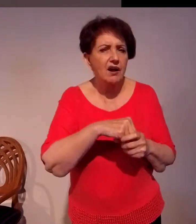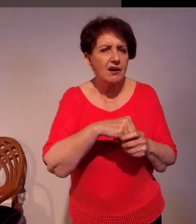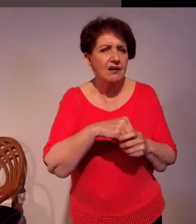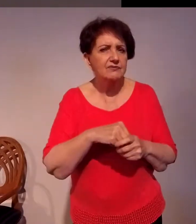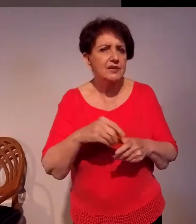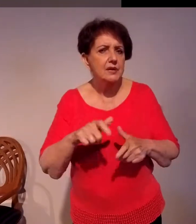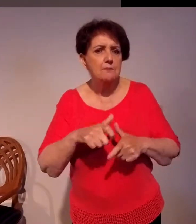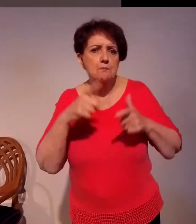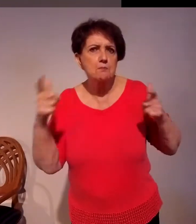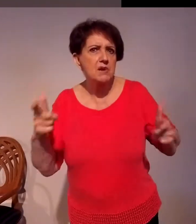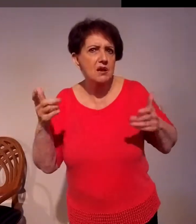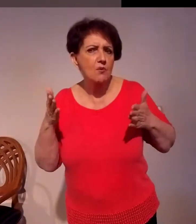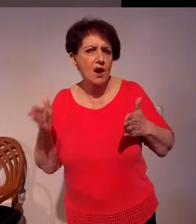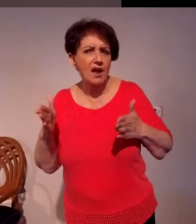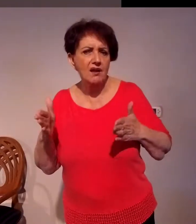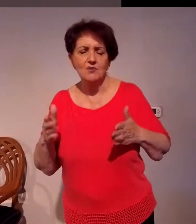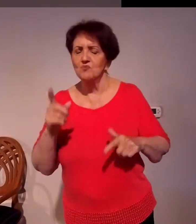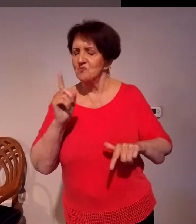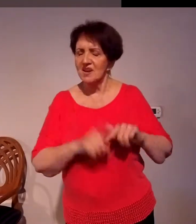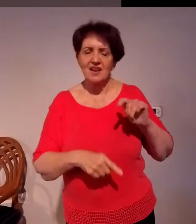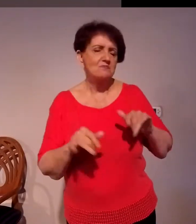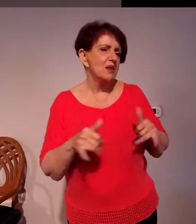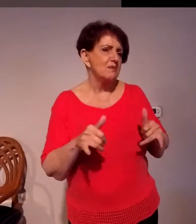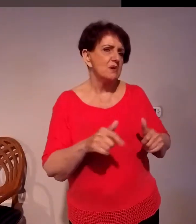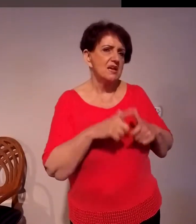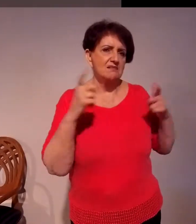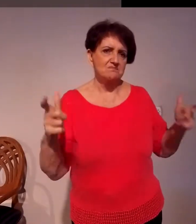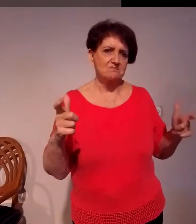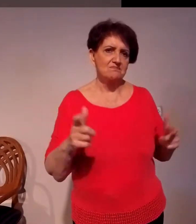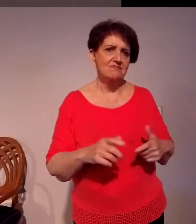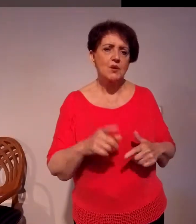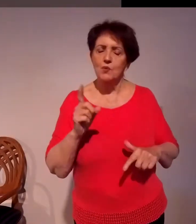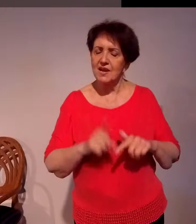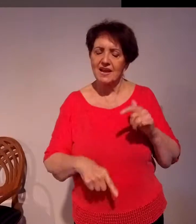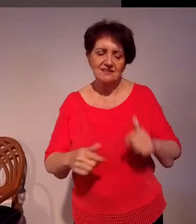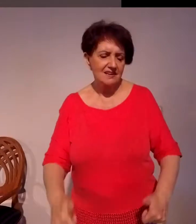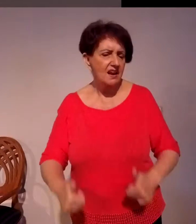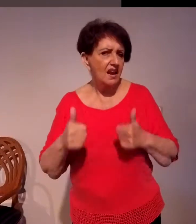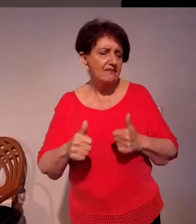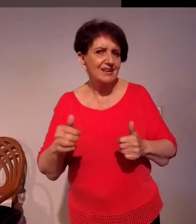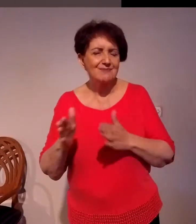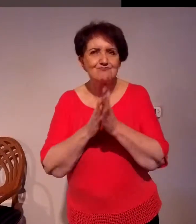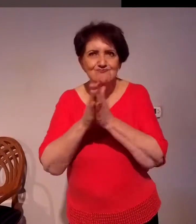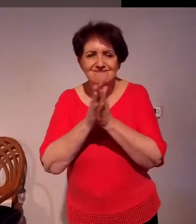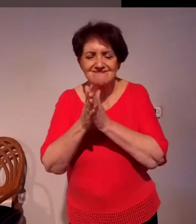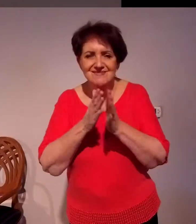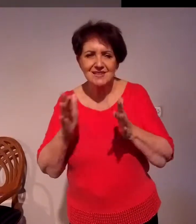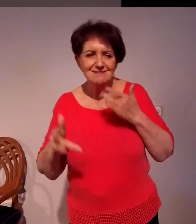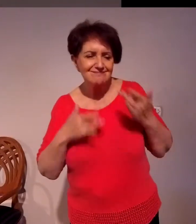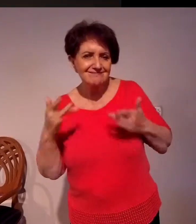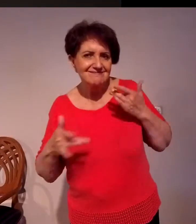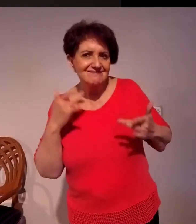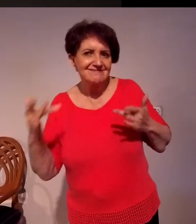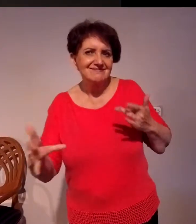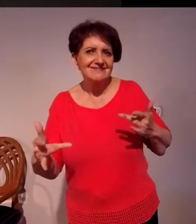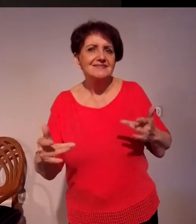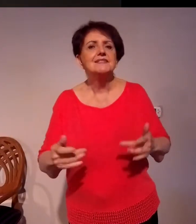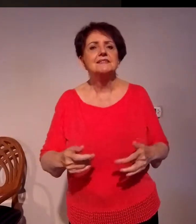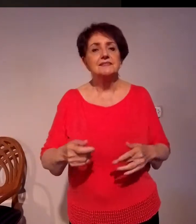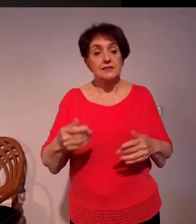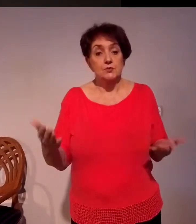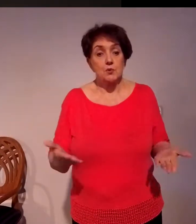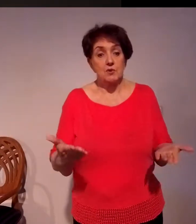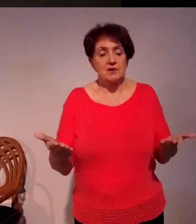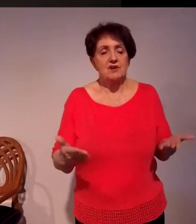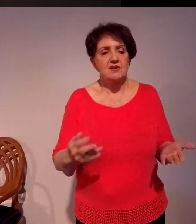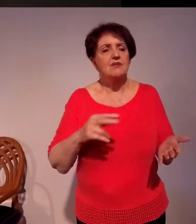cannot play it big, and we can't live it up. So that's what we're here to talk about all month. Play it big, live it